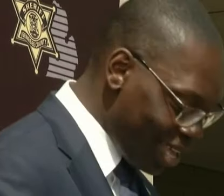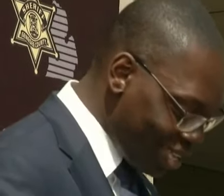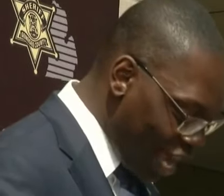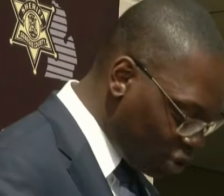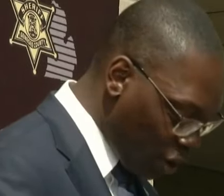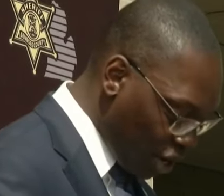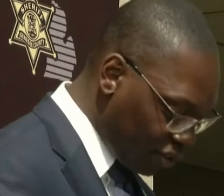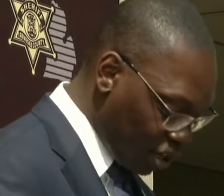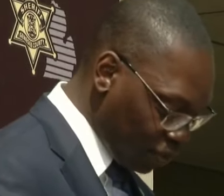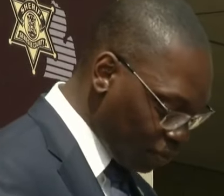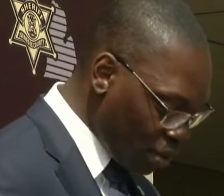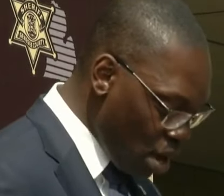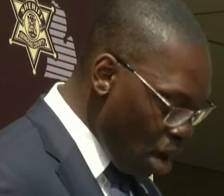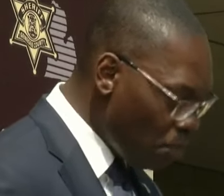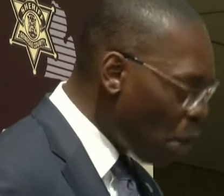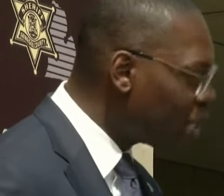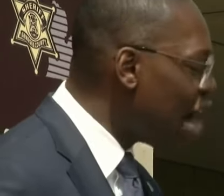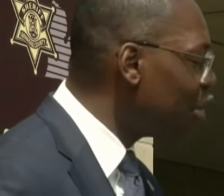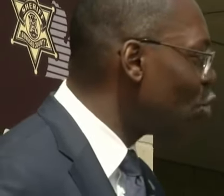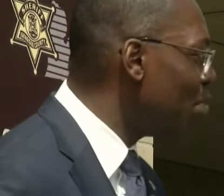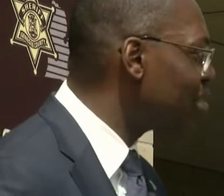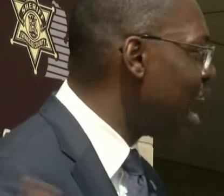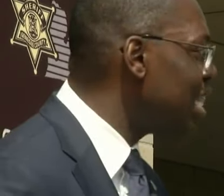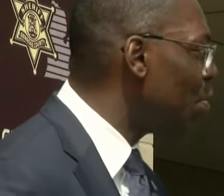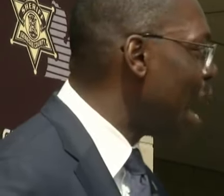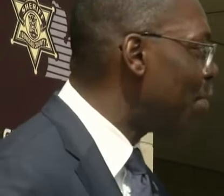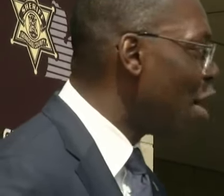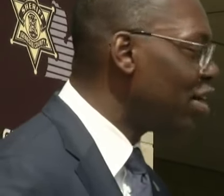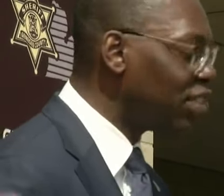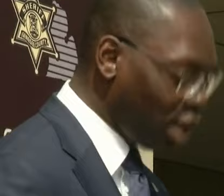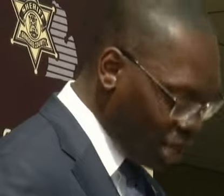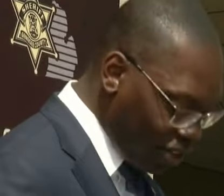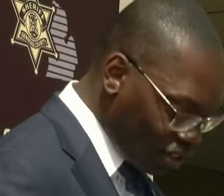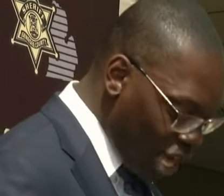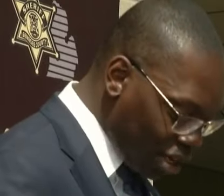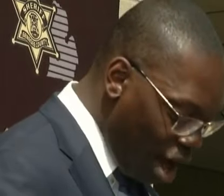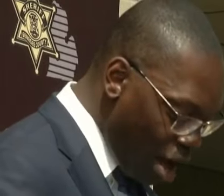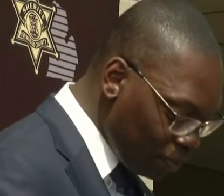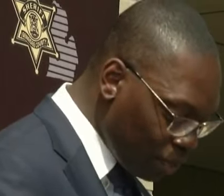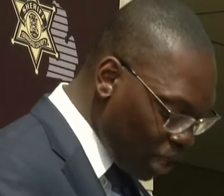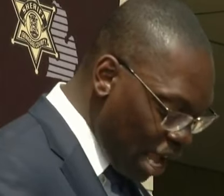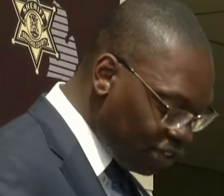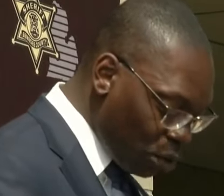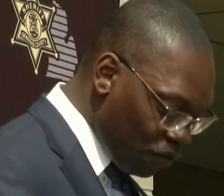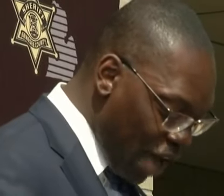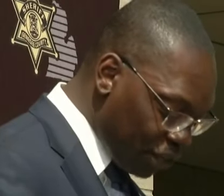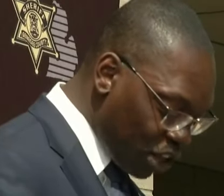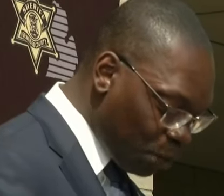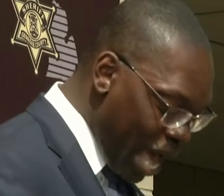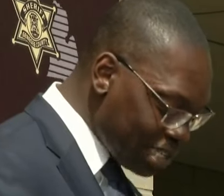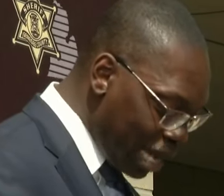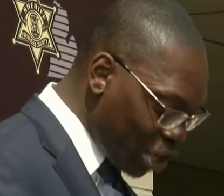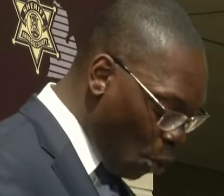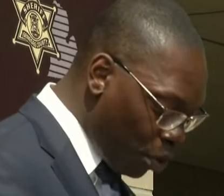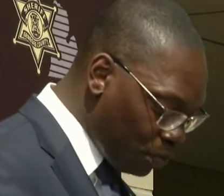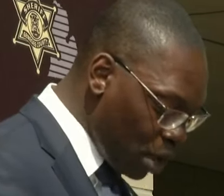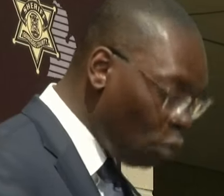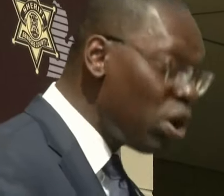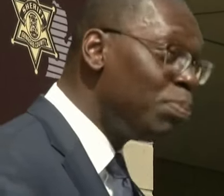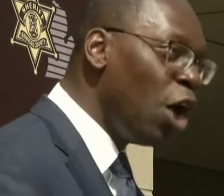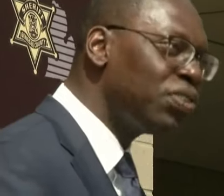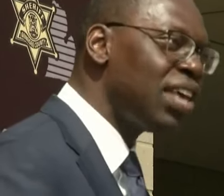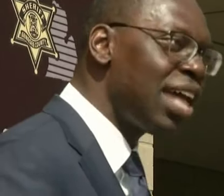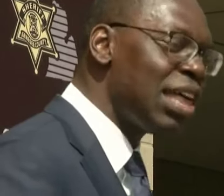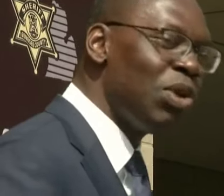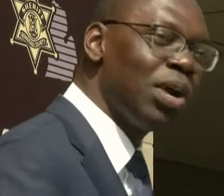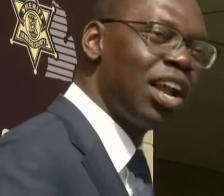have not yet experienced it. But when Governor Whitmer signed the bipartisan clean slate law into effect this past October,